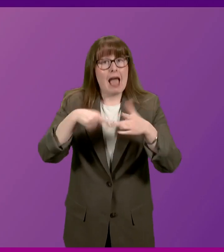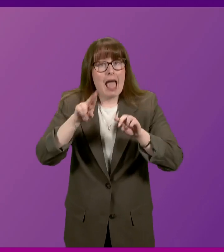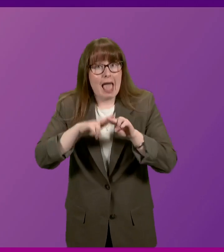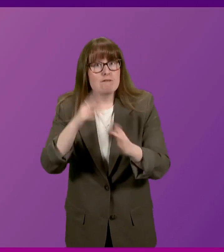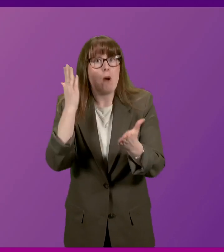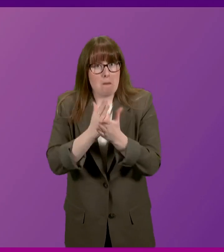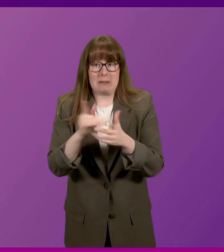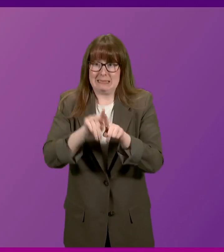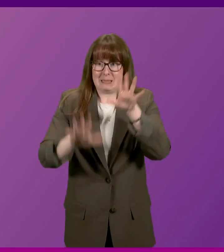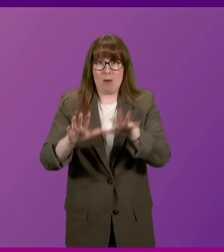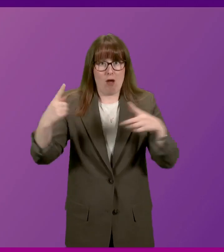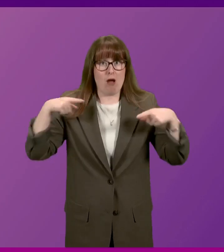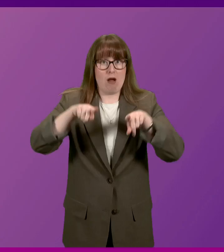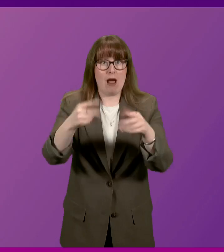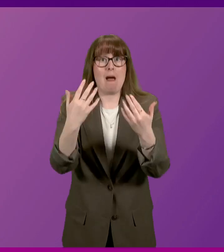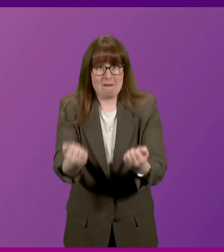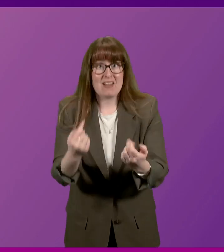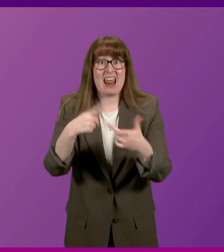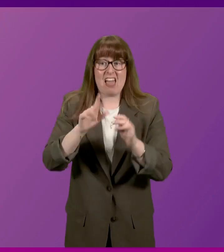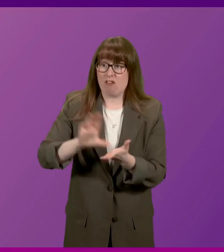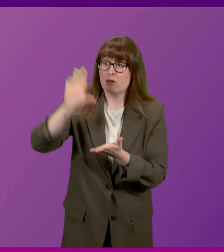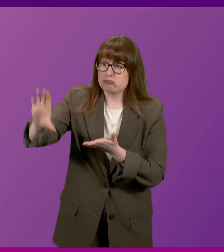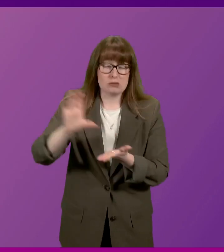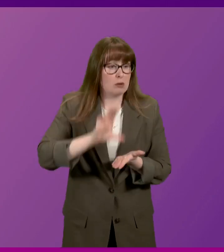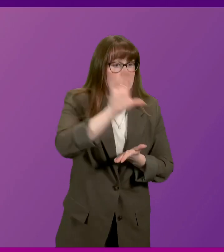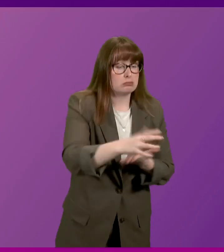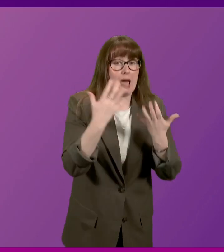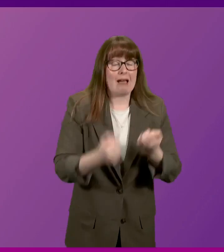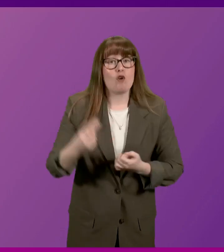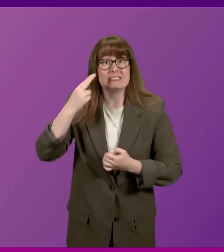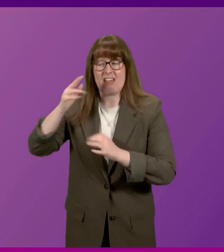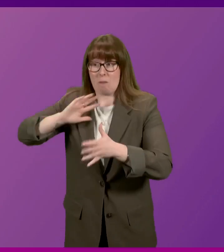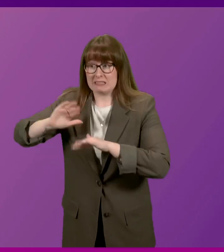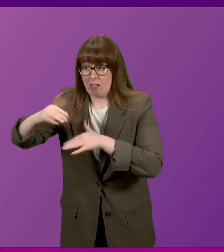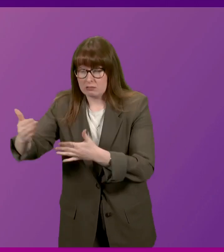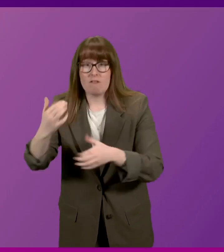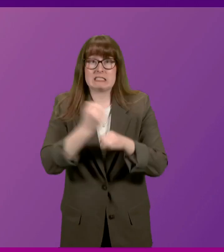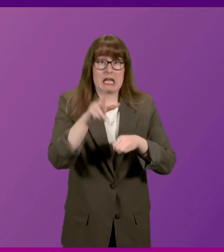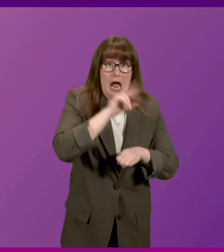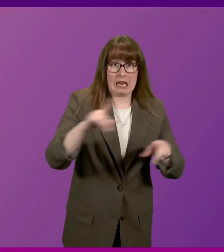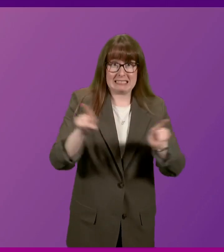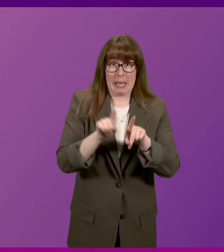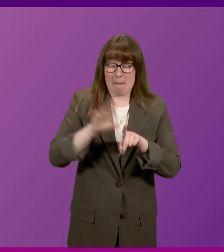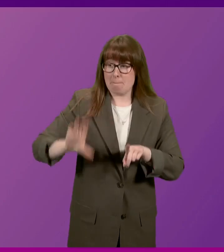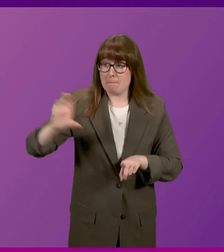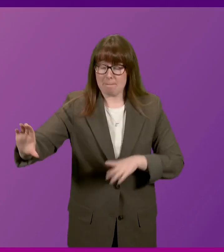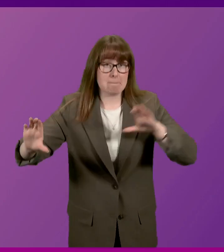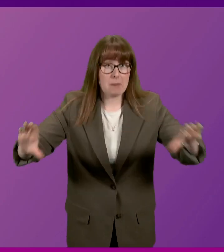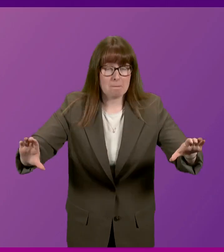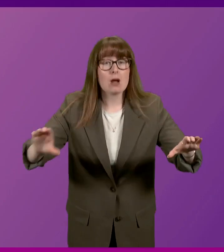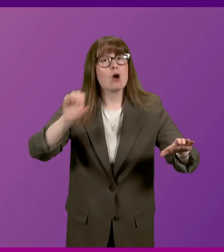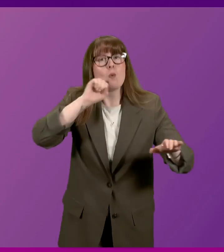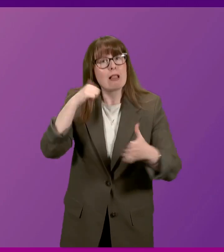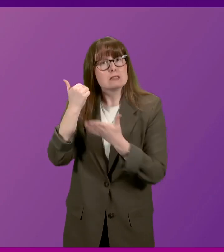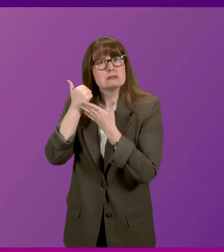that parity and if there wasn't that investment in deaf and BSL services, would that help support a